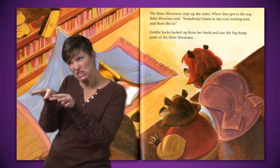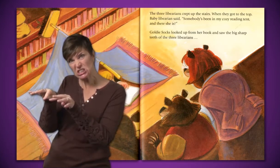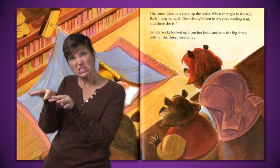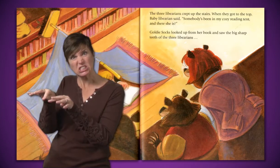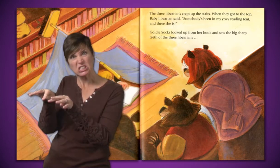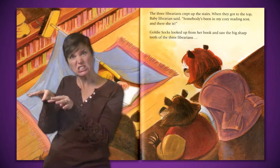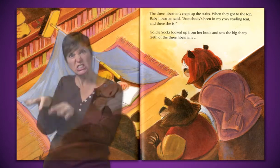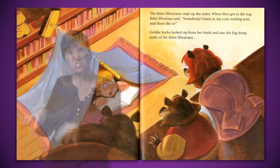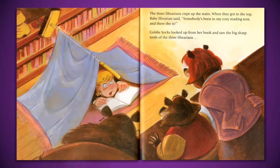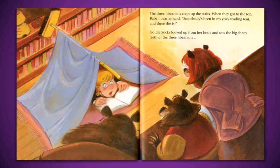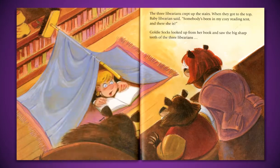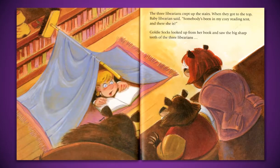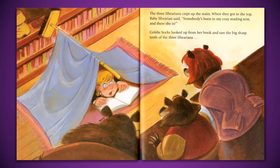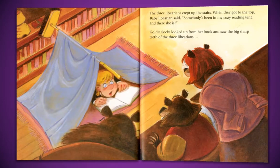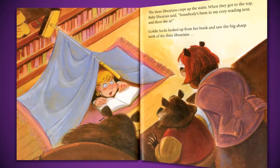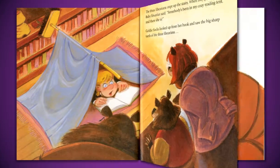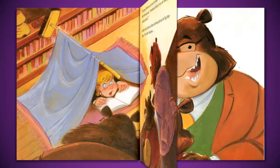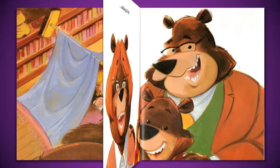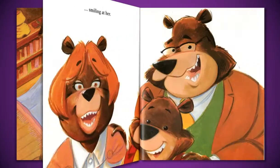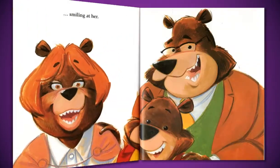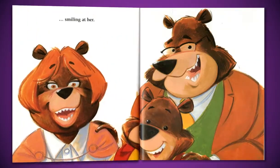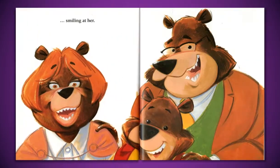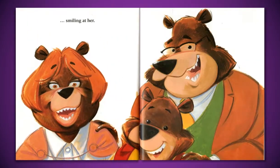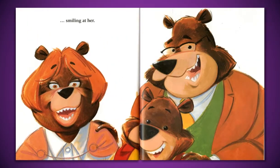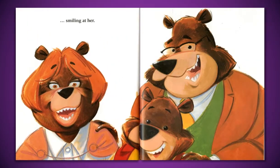3 Libearians